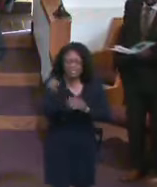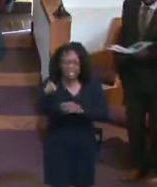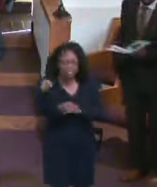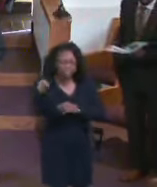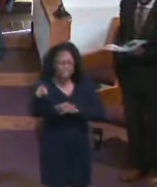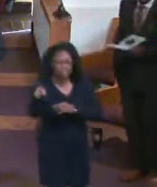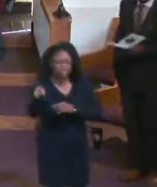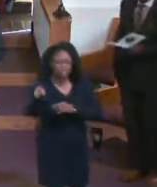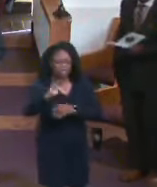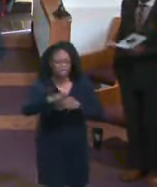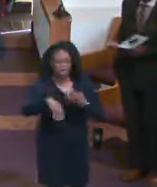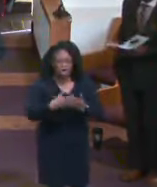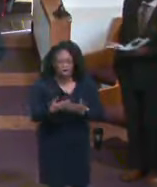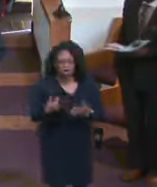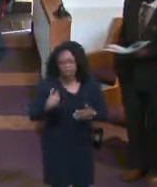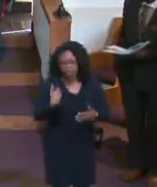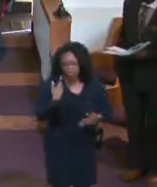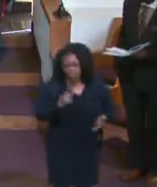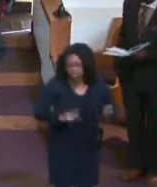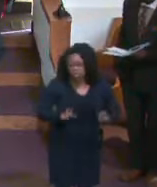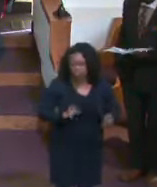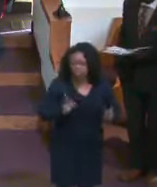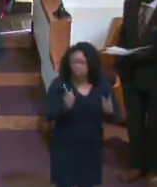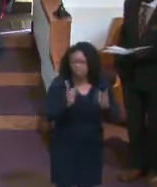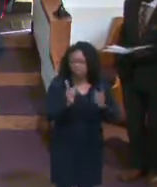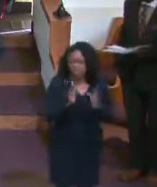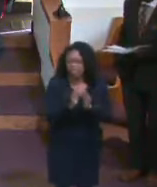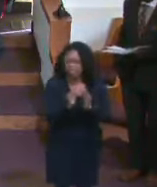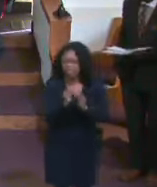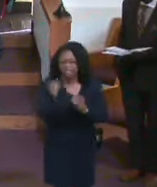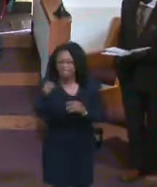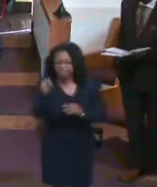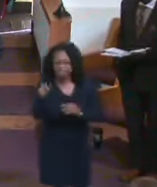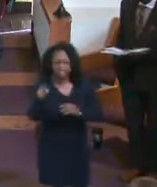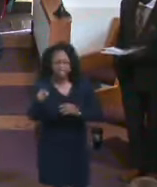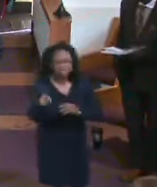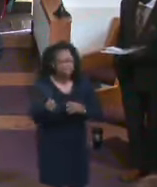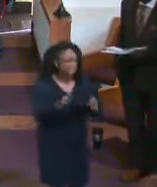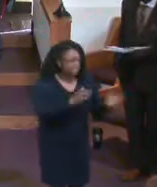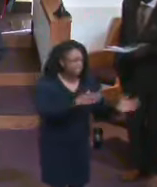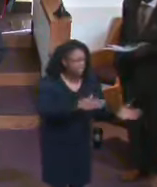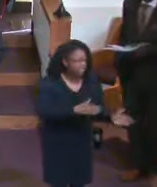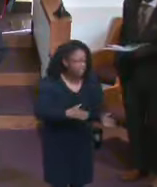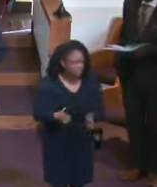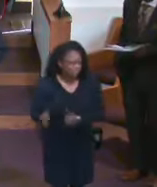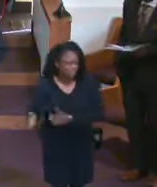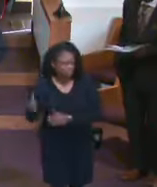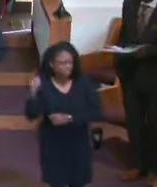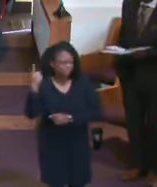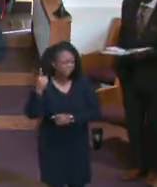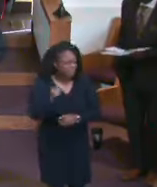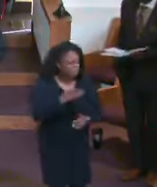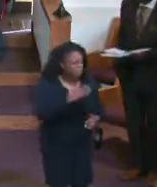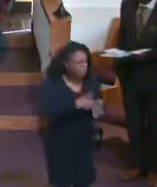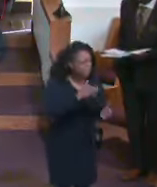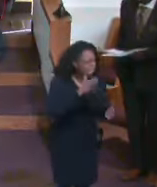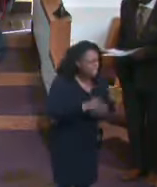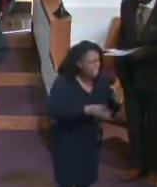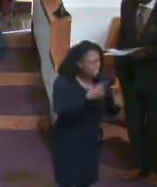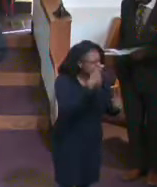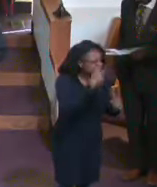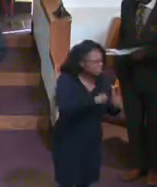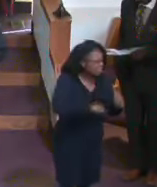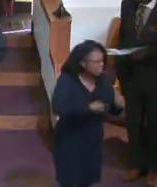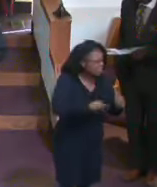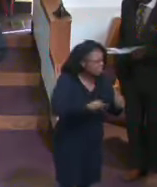meeting downstairs. Amen. And we're preparing, getting ready, because at the end of the month, we're going to have a kicking in with